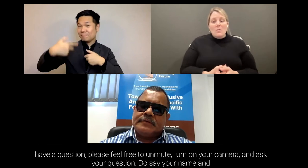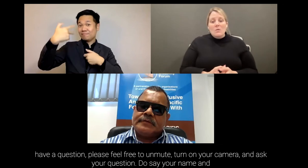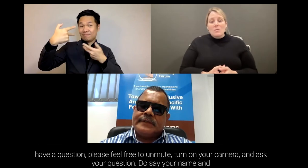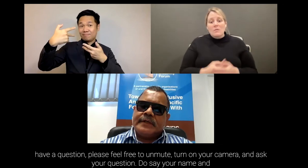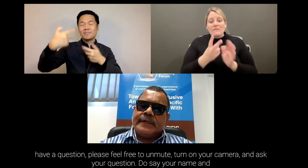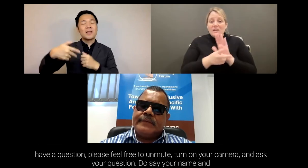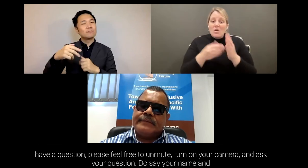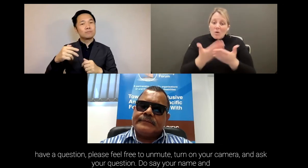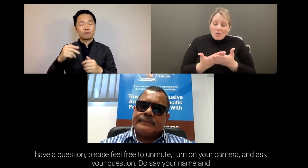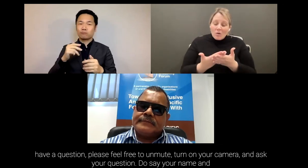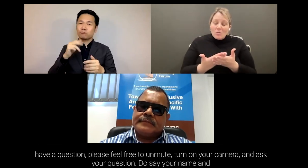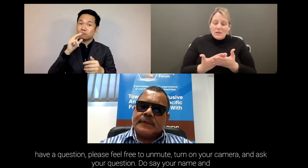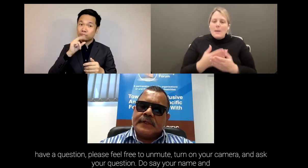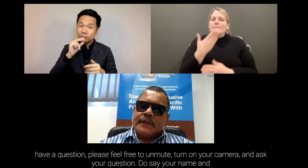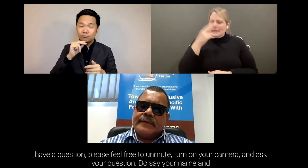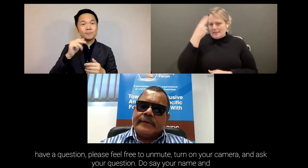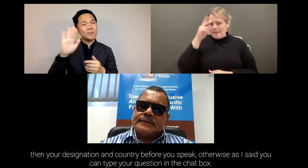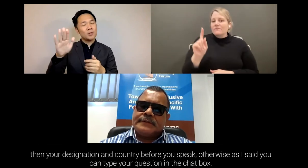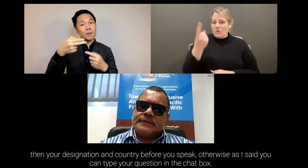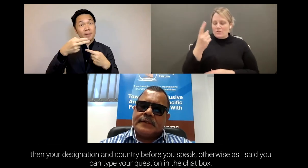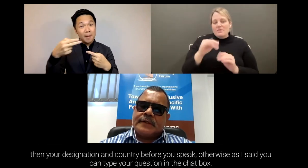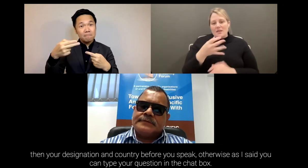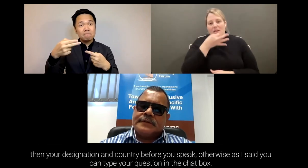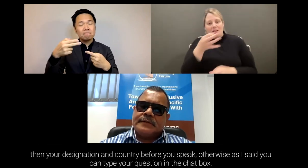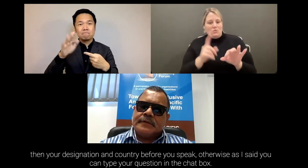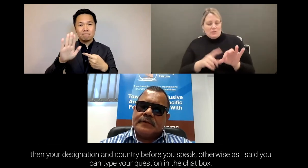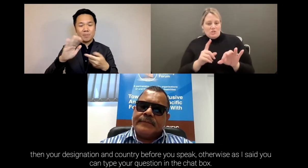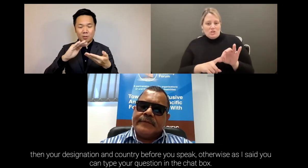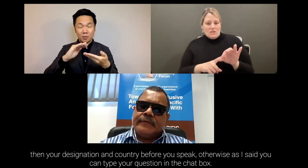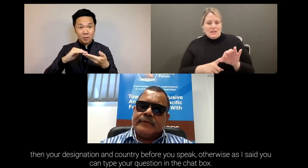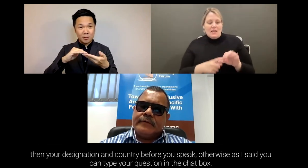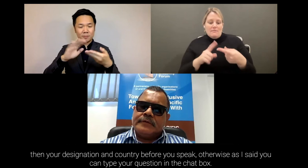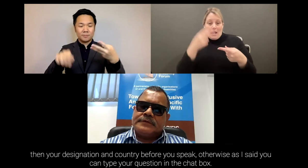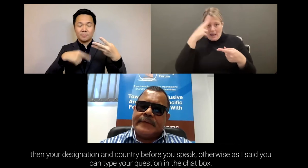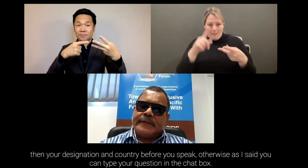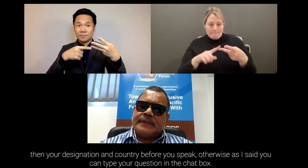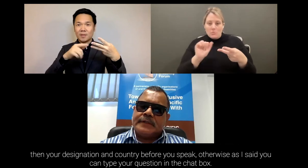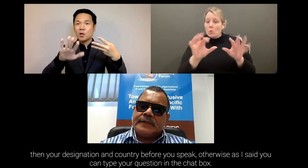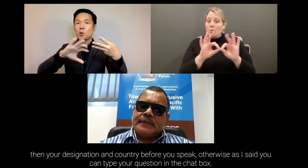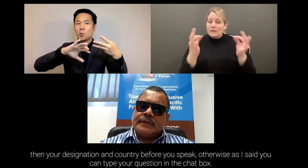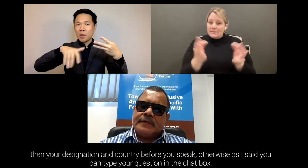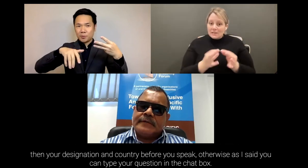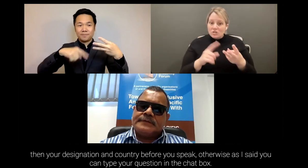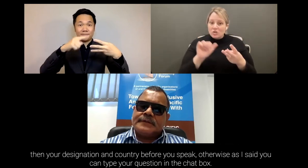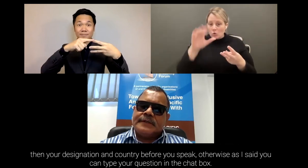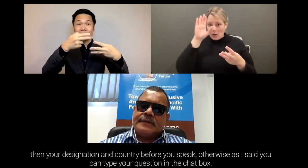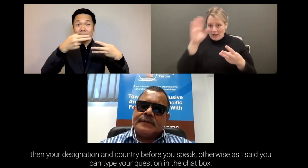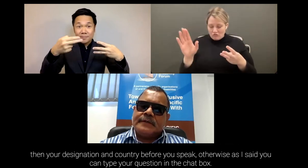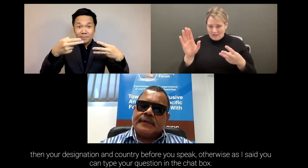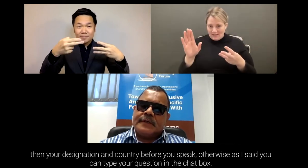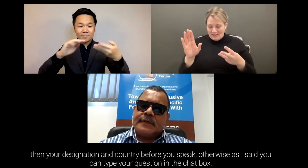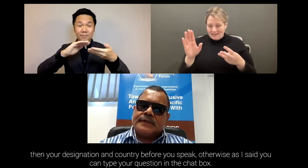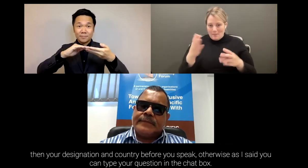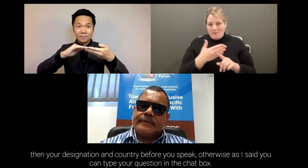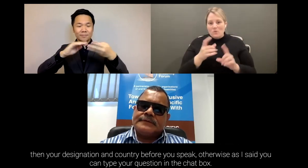your question. Do say your name and the organization and country before you speak. Otherwise, as I said,